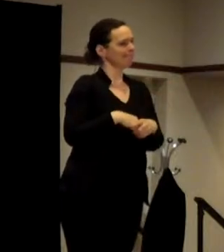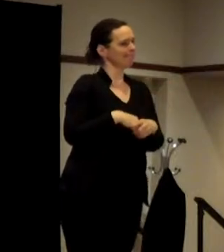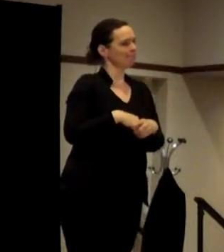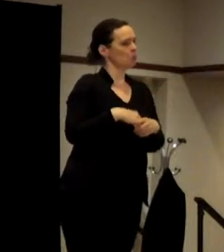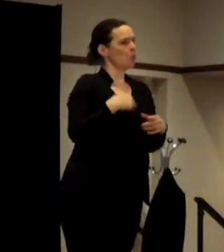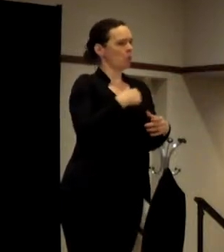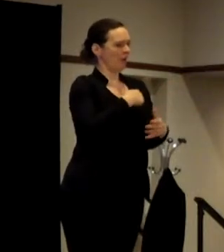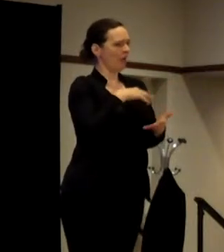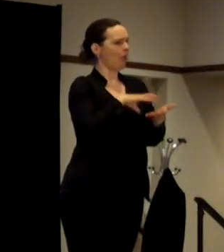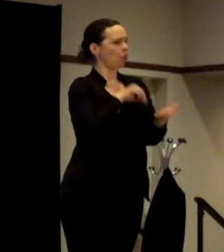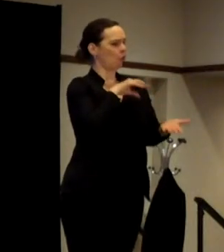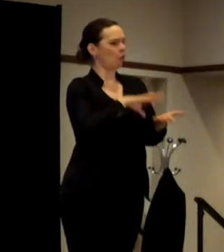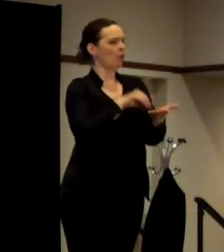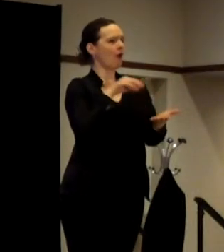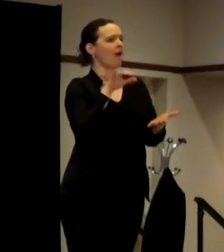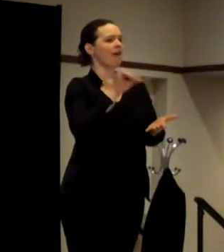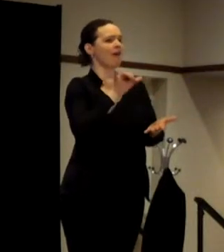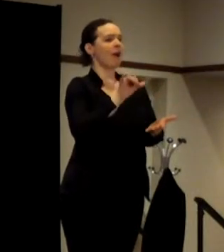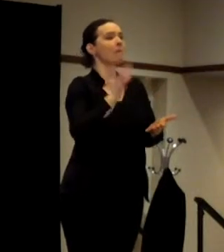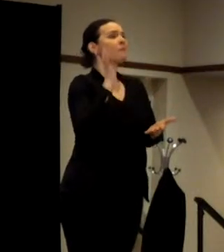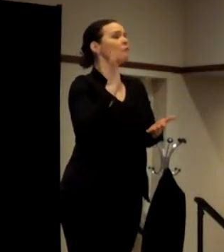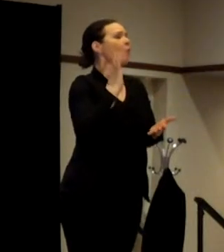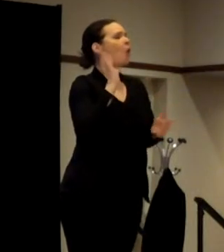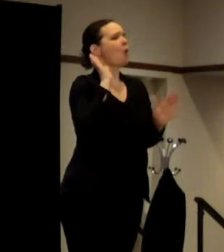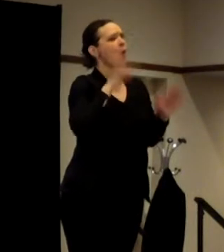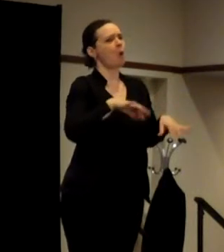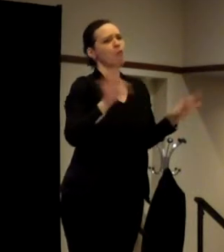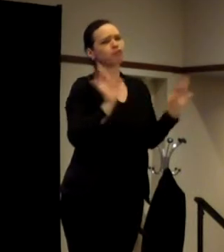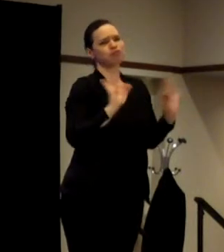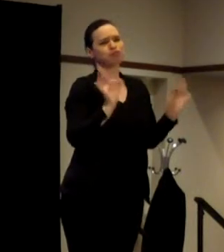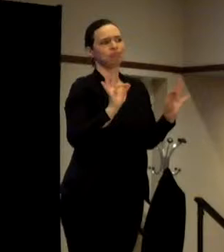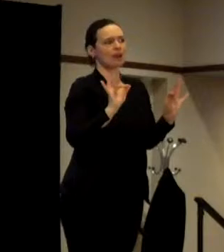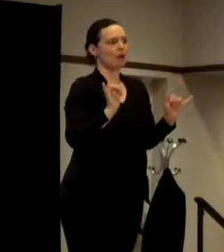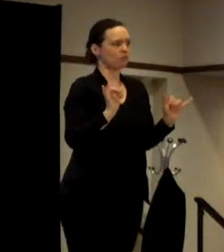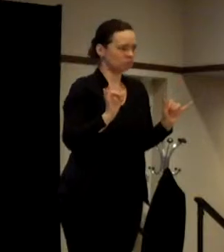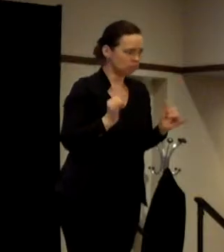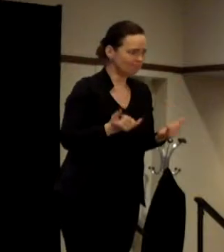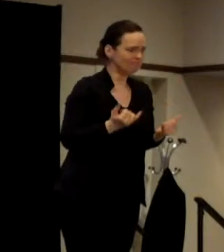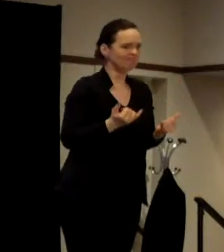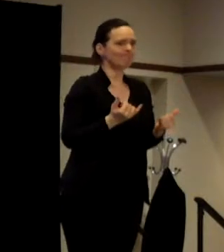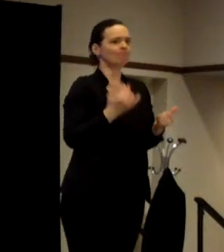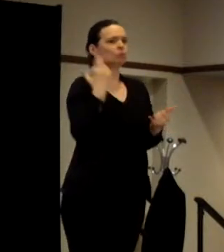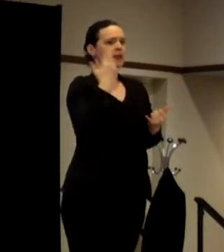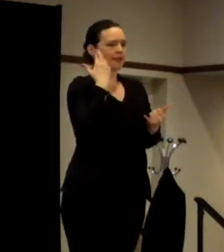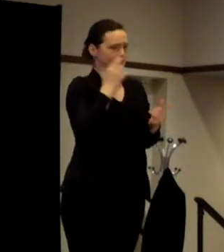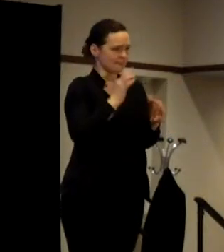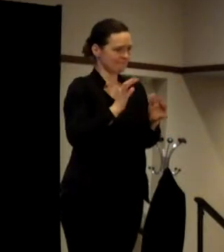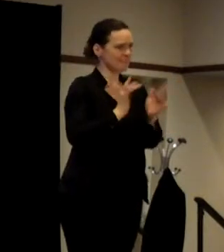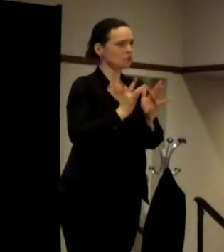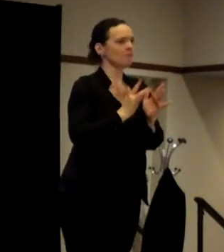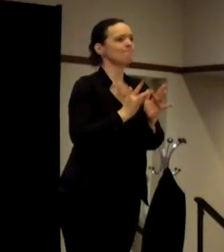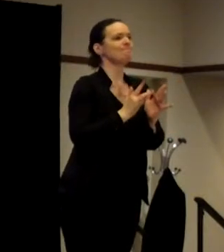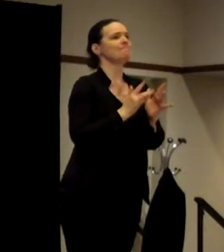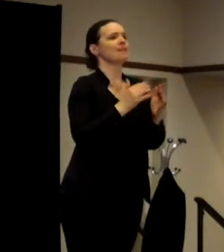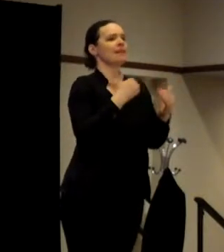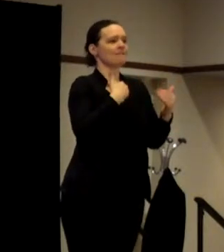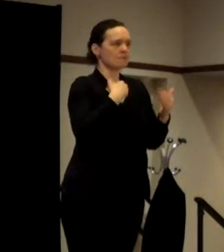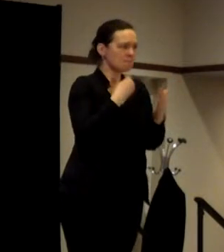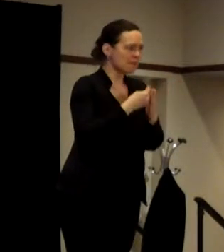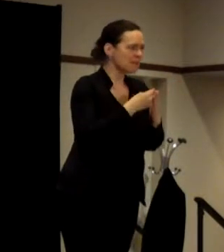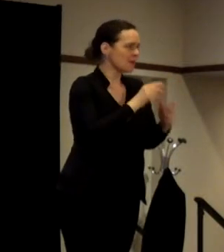have a funding stream to help address some of these issues, not just for the immediate future, but for the long term as well.